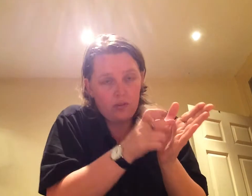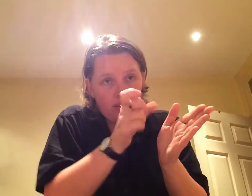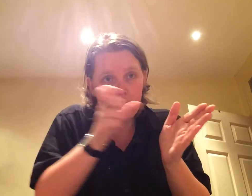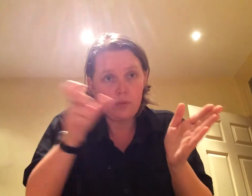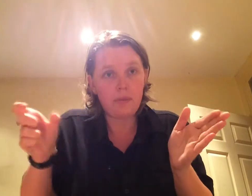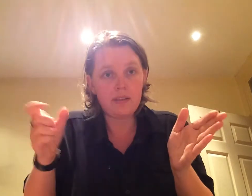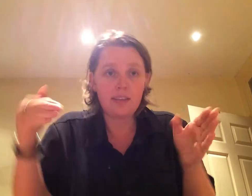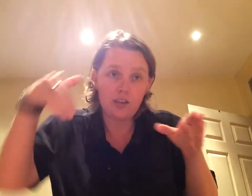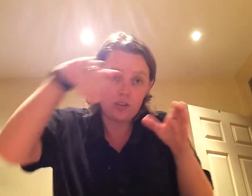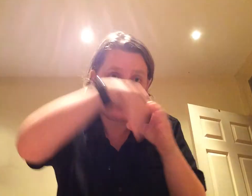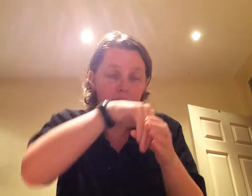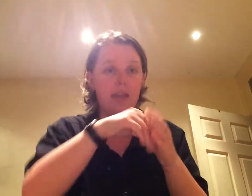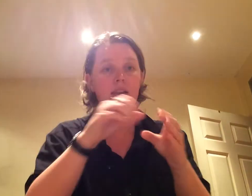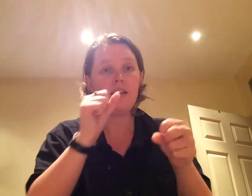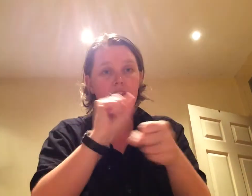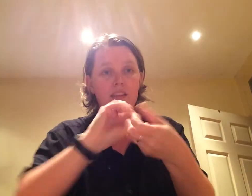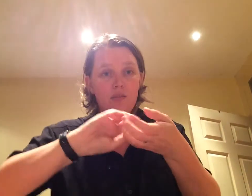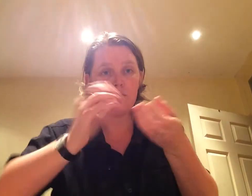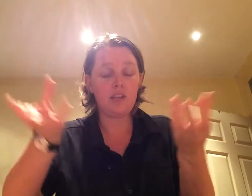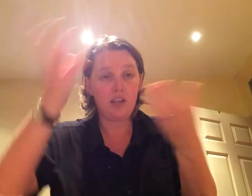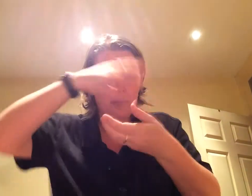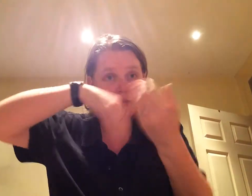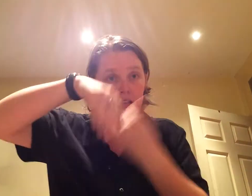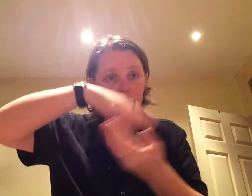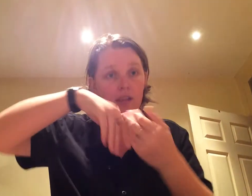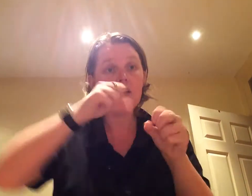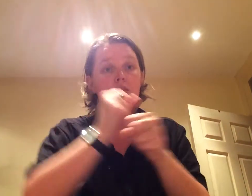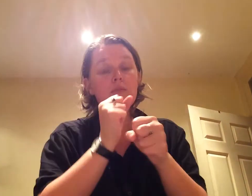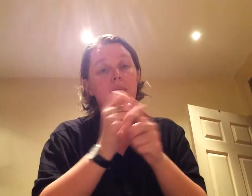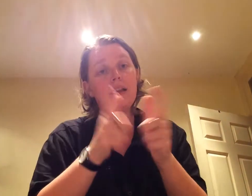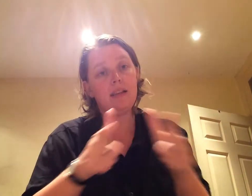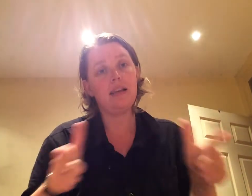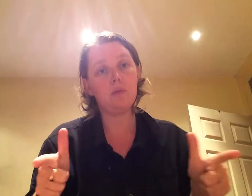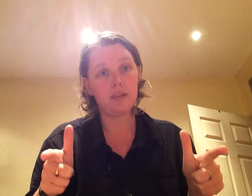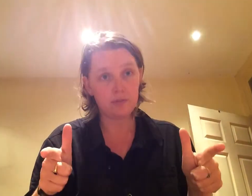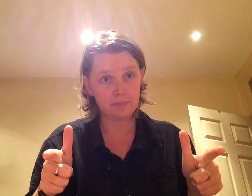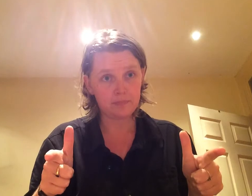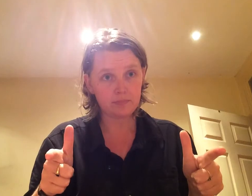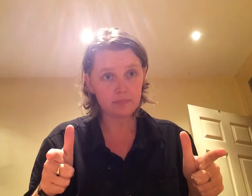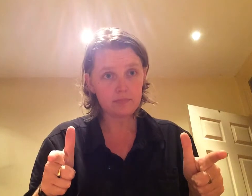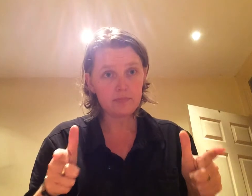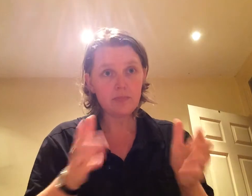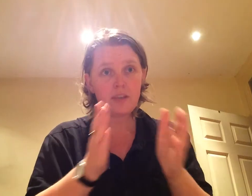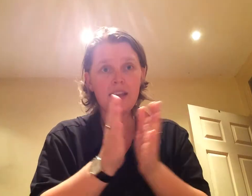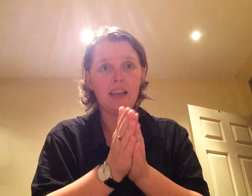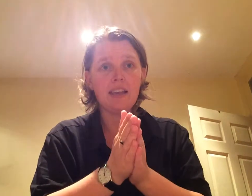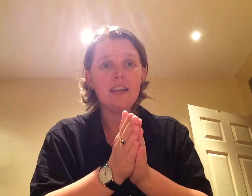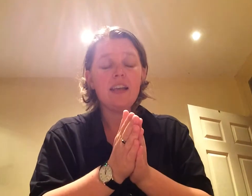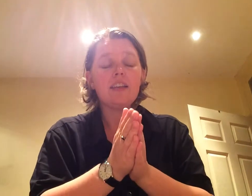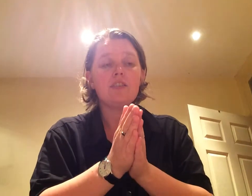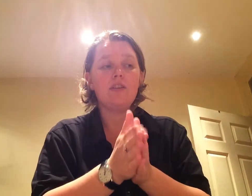the little bits that sort of come together to make the language. Okay, so